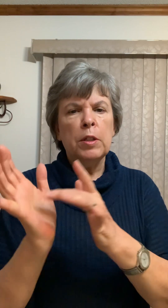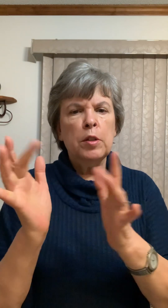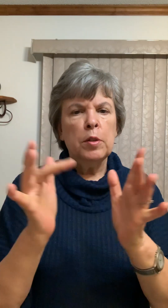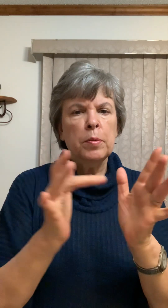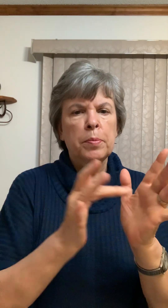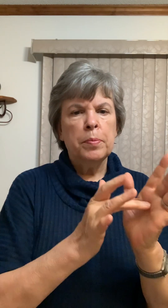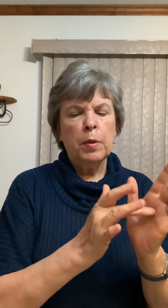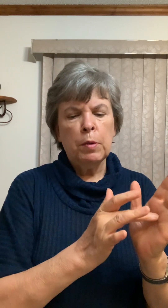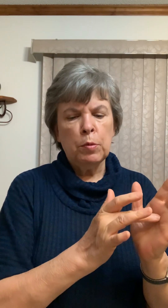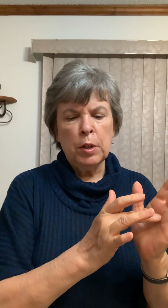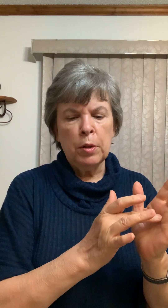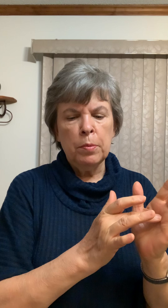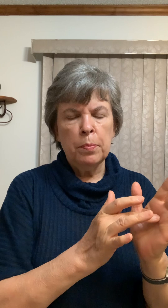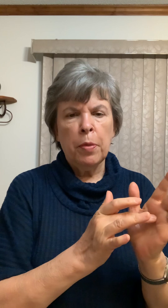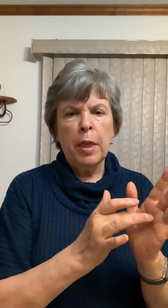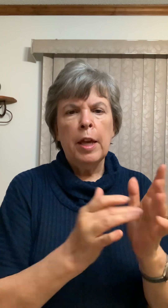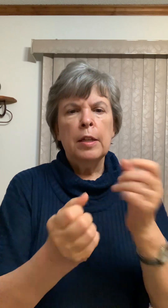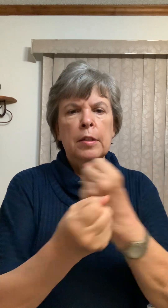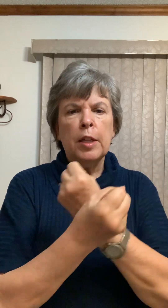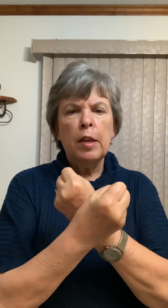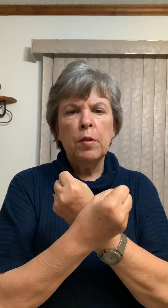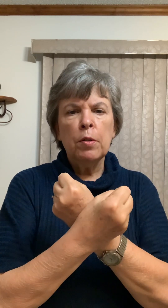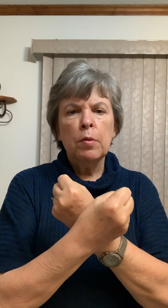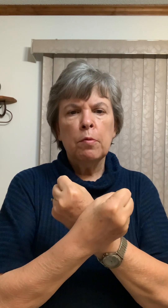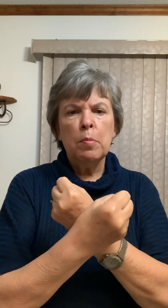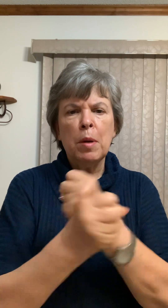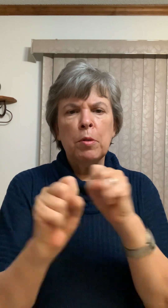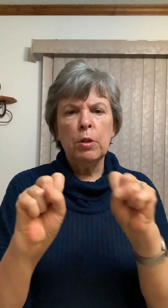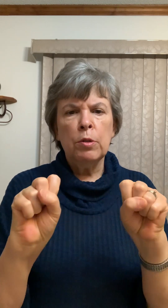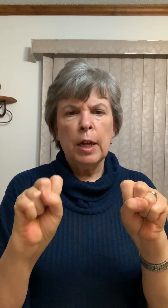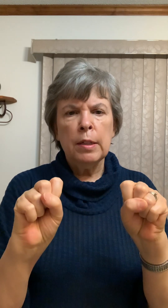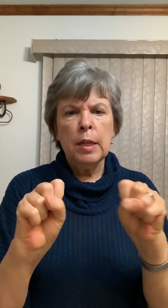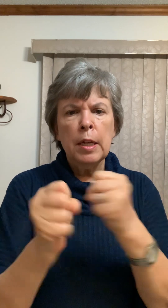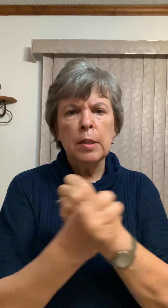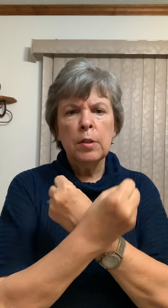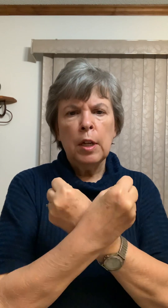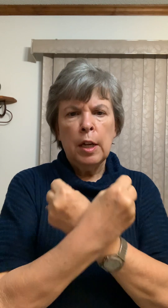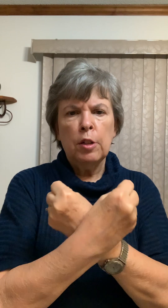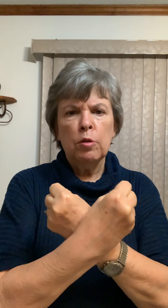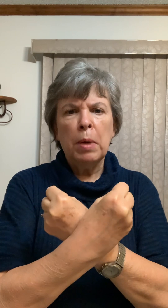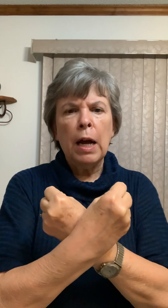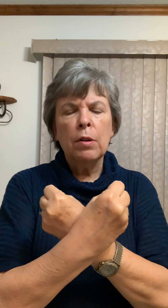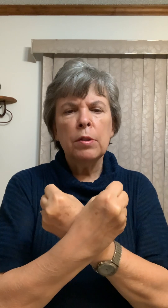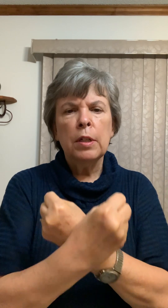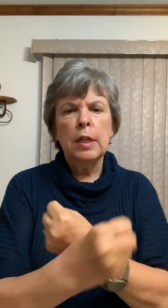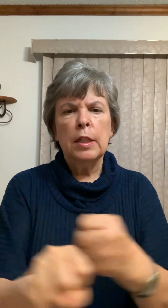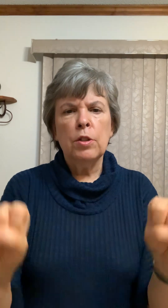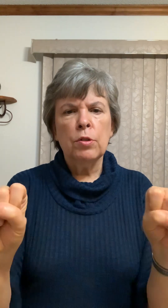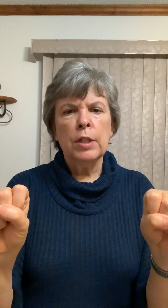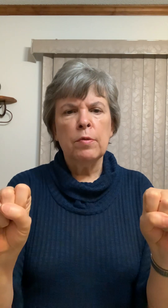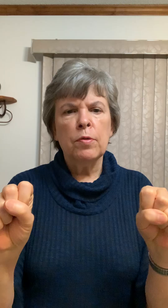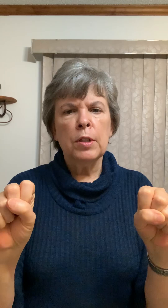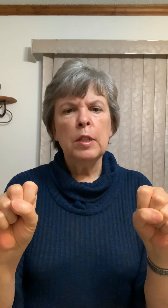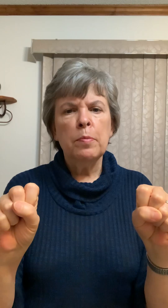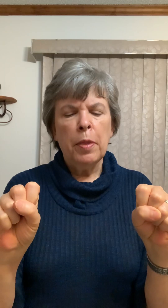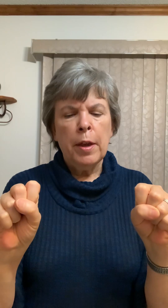Jesus, which we know. Savior, remember, use S hands, and you're bound, and then you're set free.